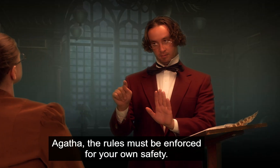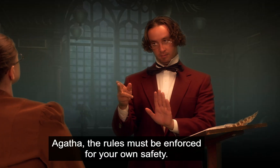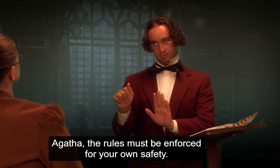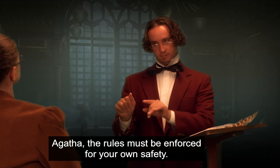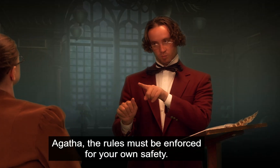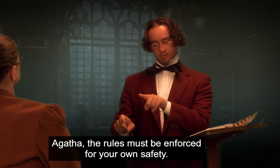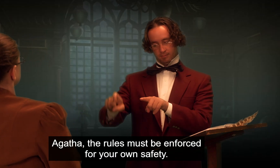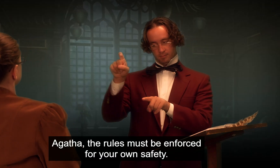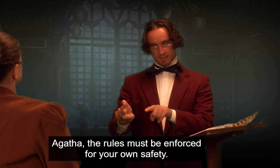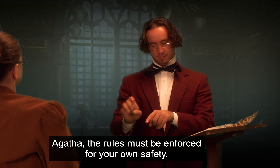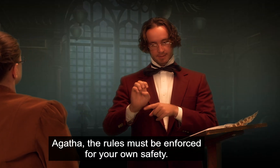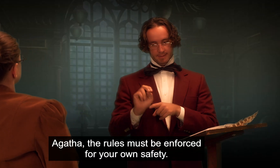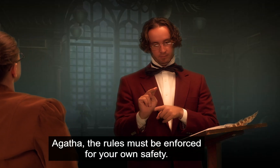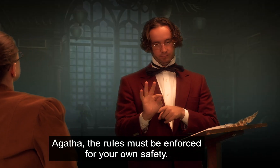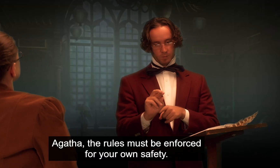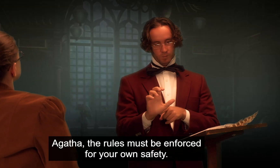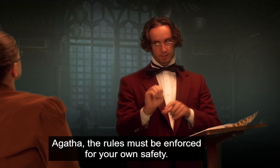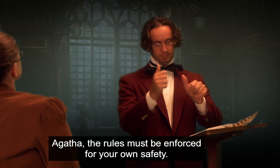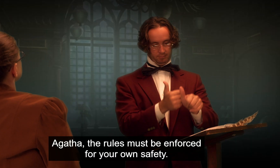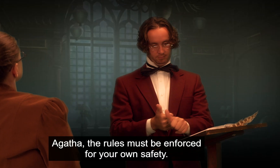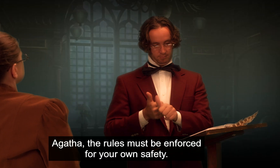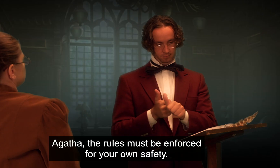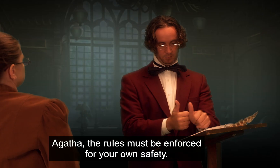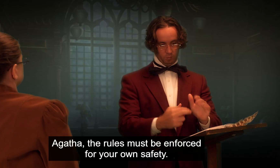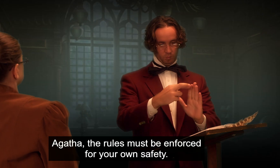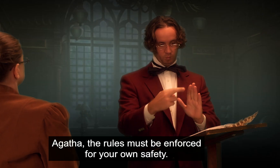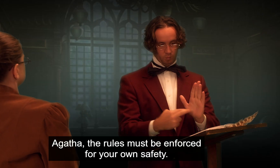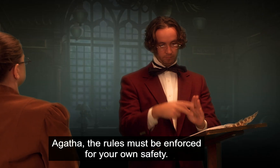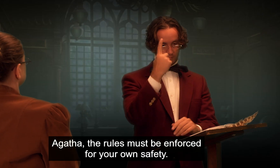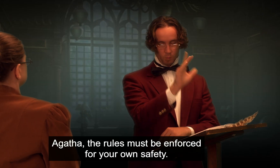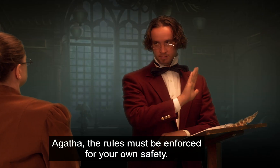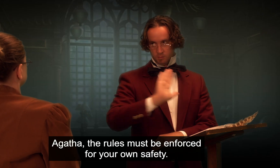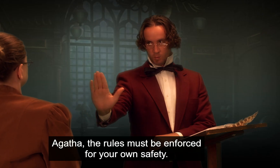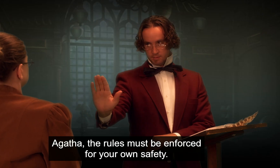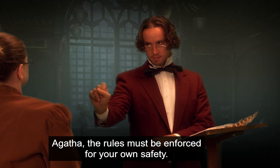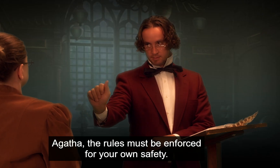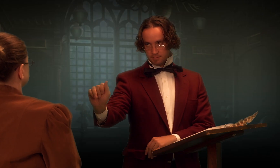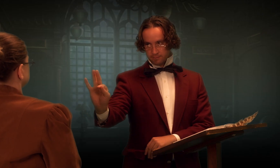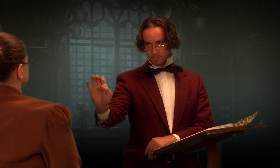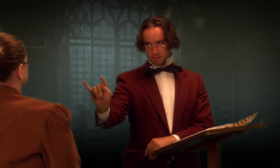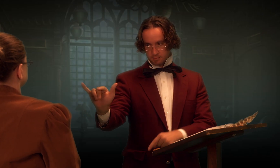Agatha, the rules must be enforced for your own safety.